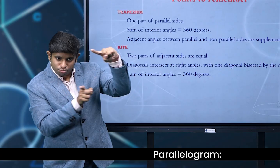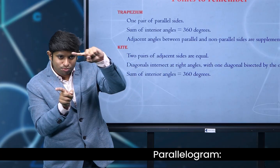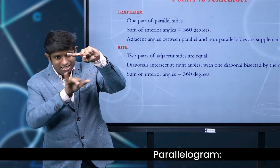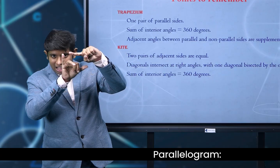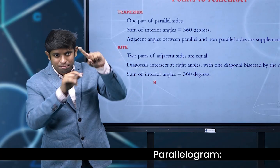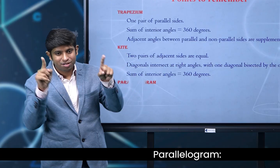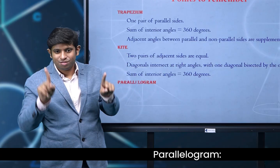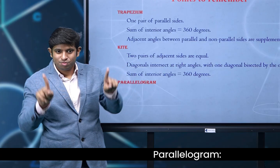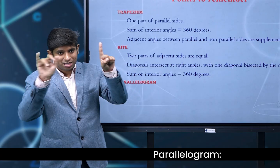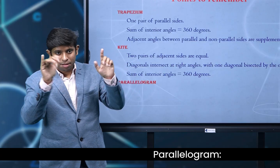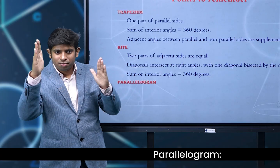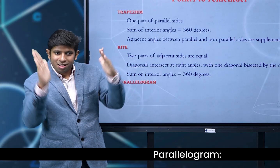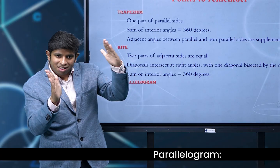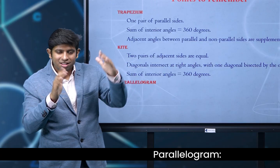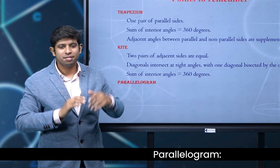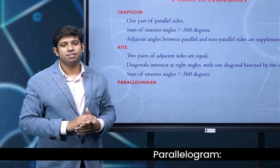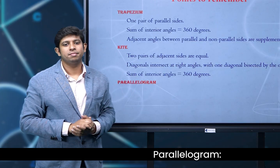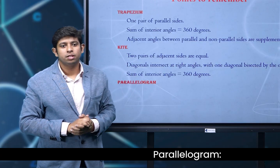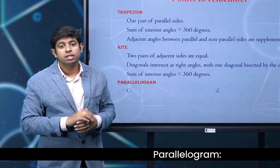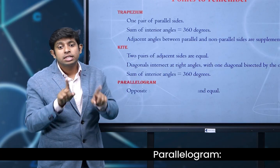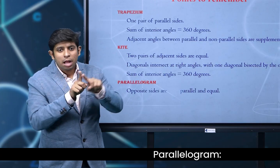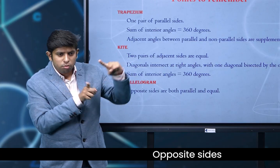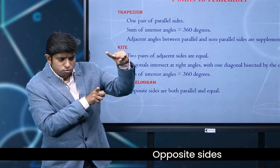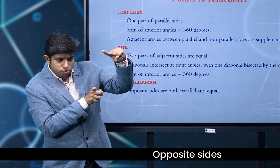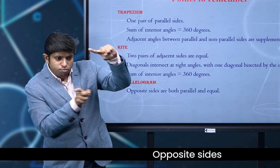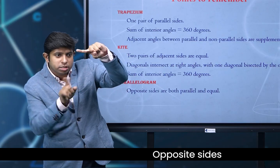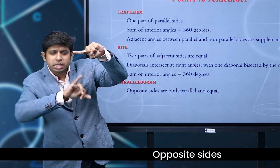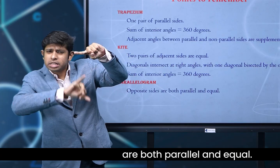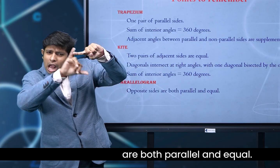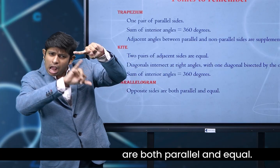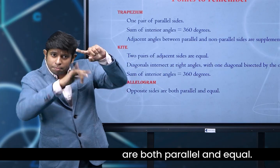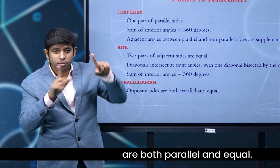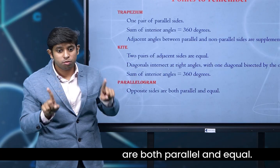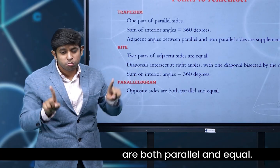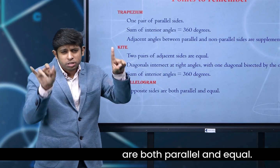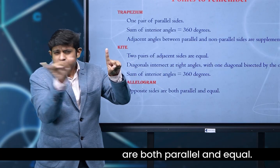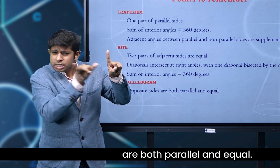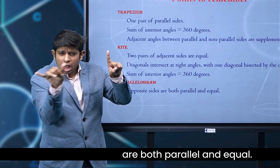Parallelogram. Opposite sides are both parallel and equal.